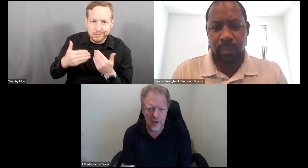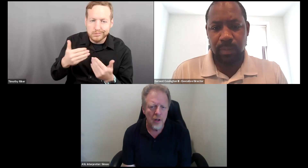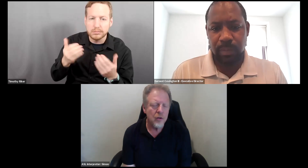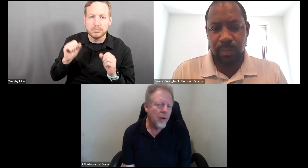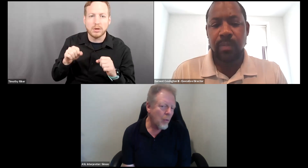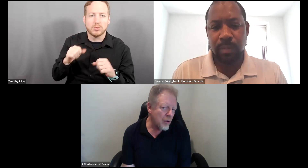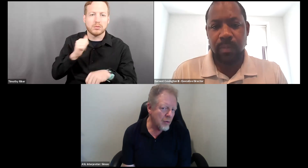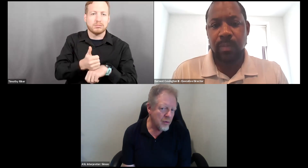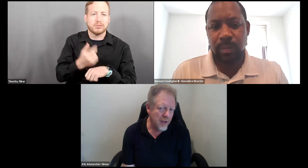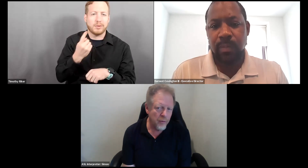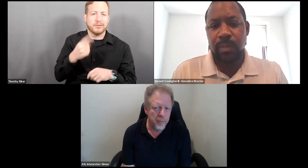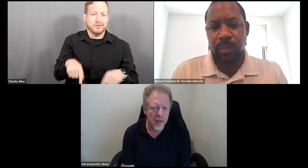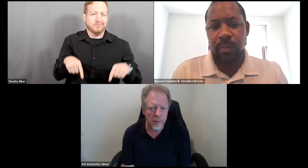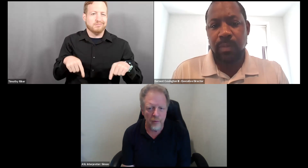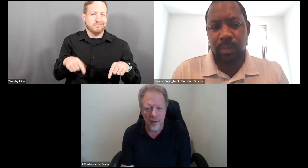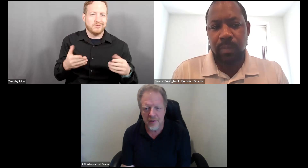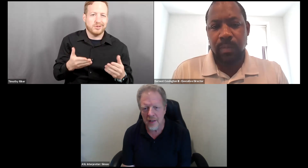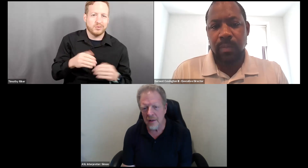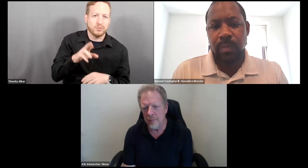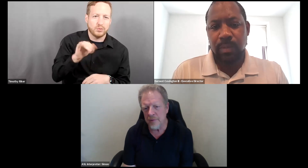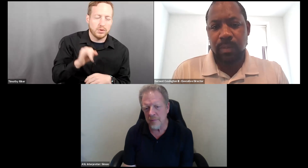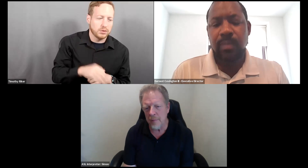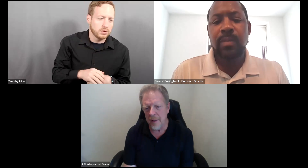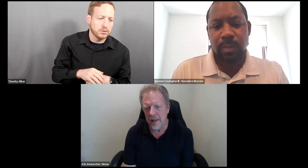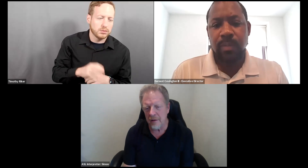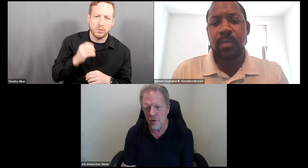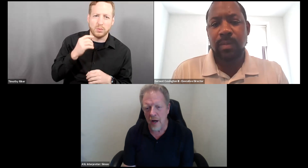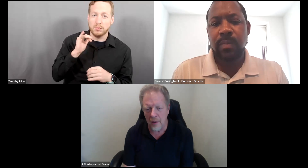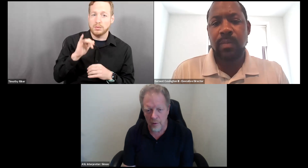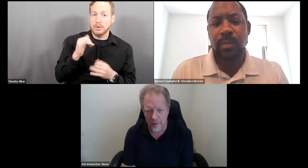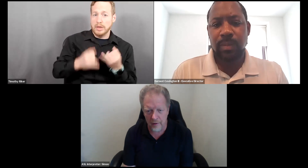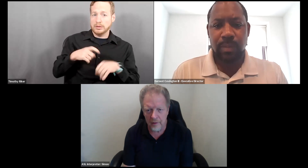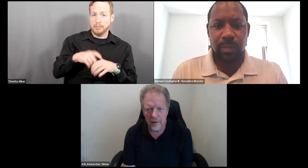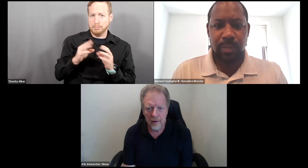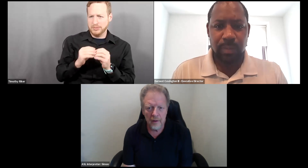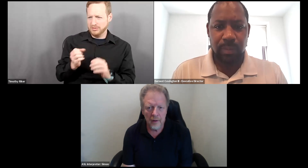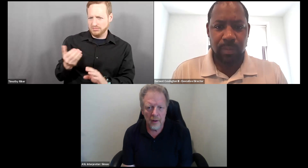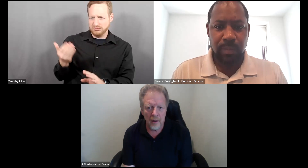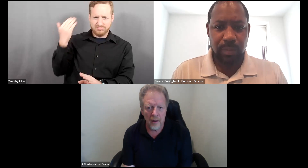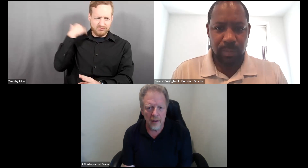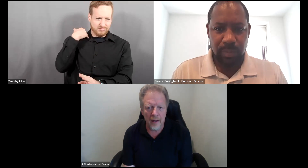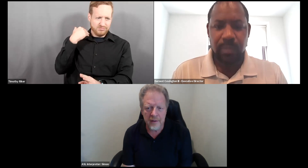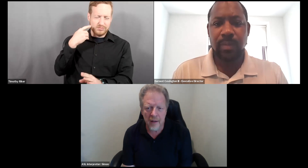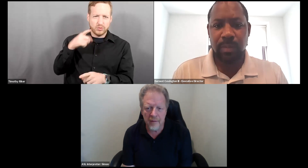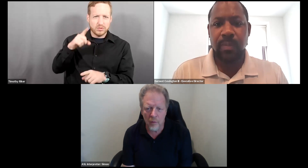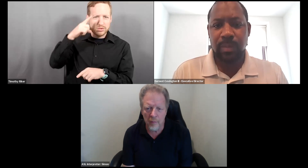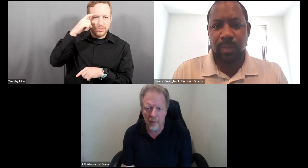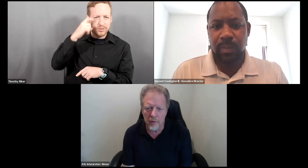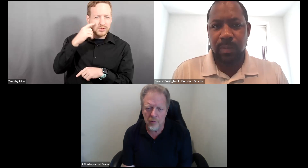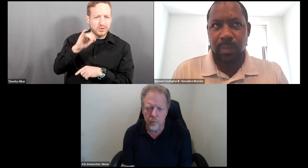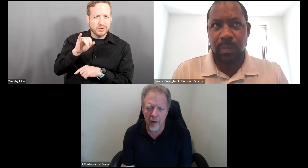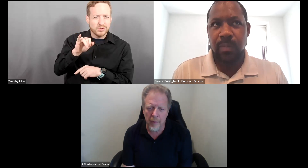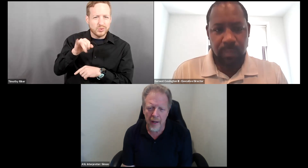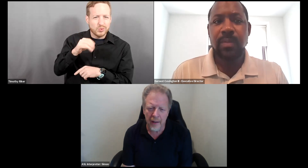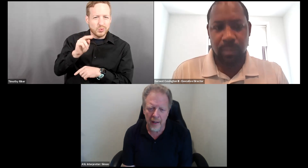Massachusetts. So what I wanted to do is see if it was possible if we can set up some type of meeting here in Rhode Island with her. The last time that we met